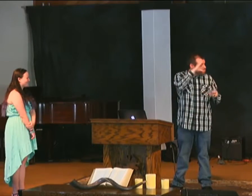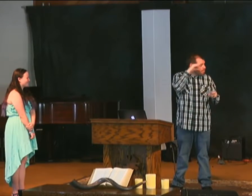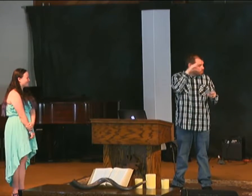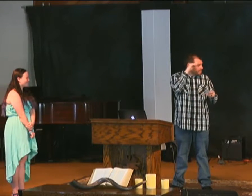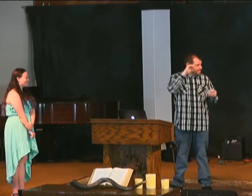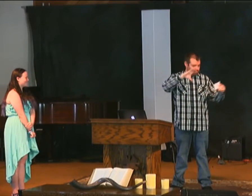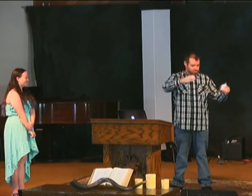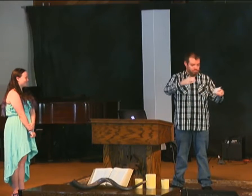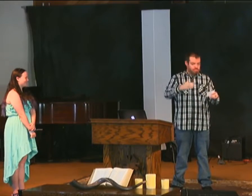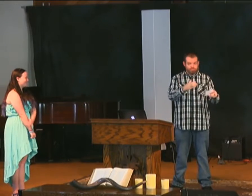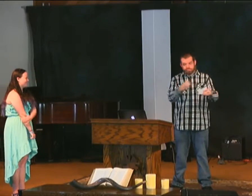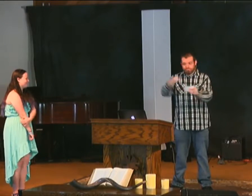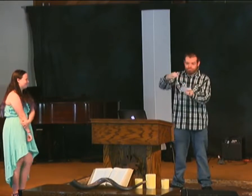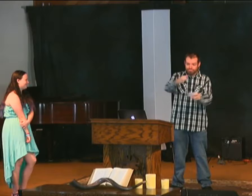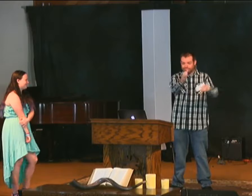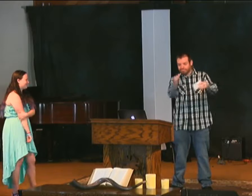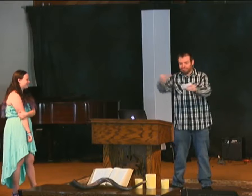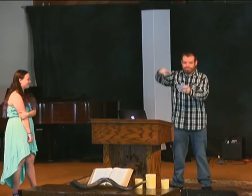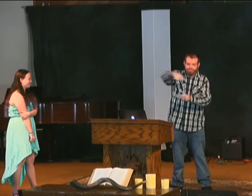you. Moses?